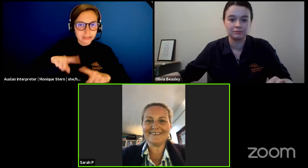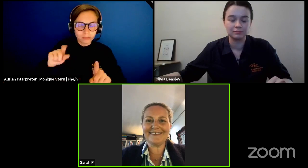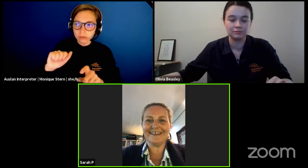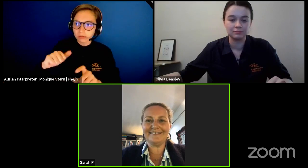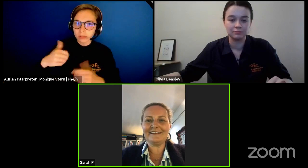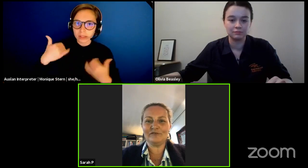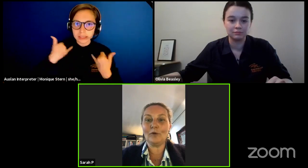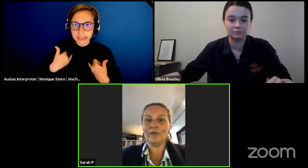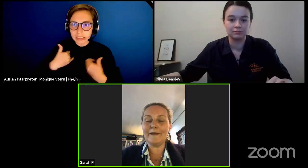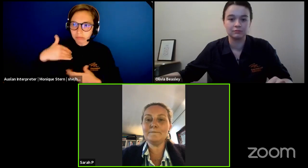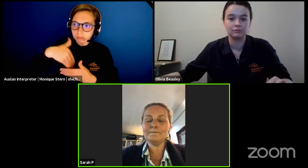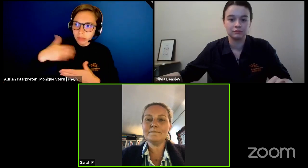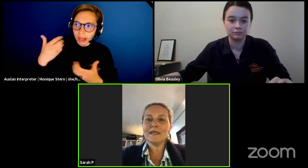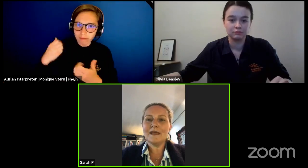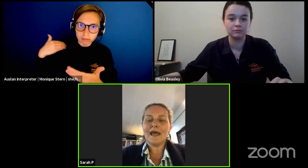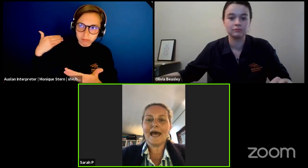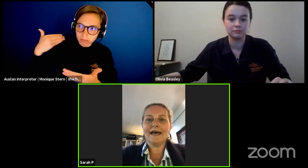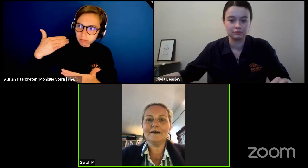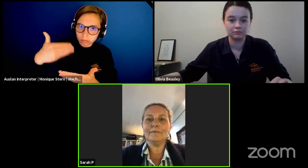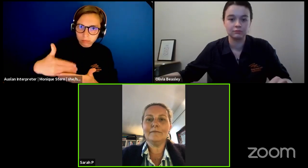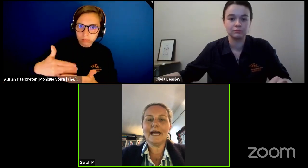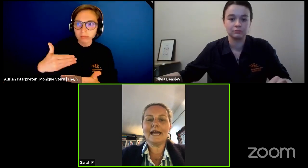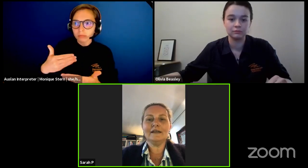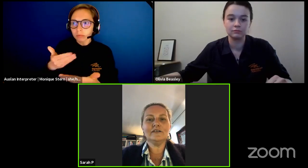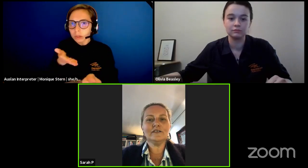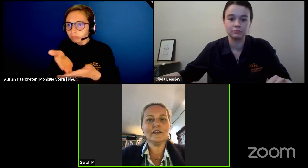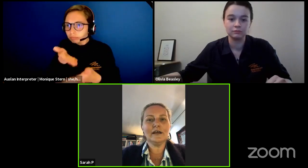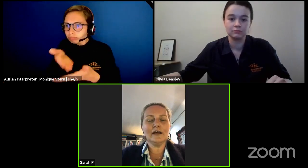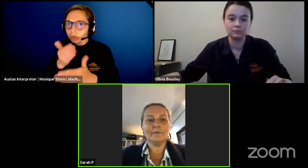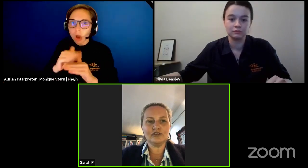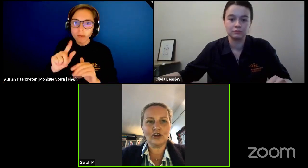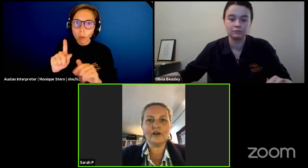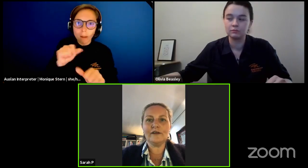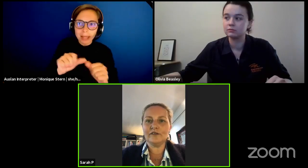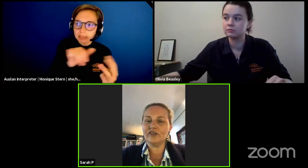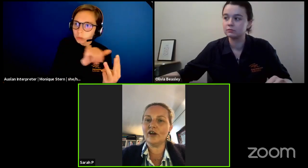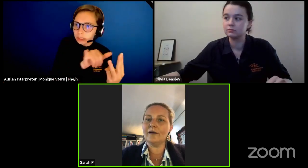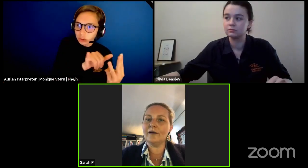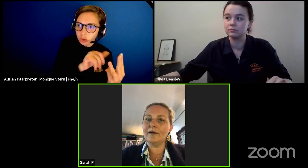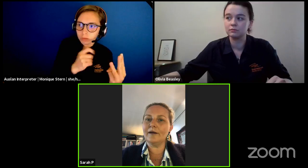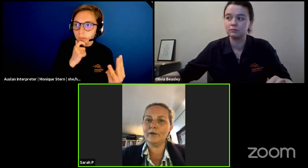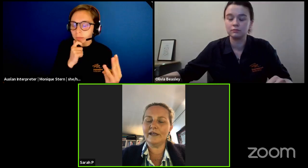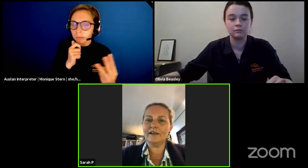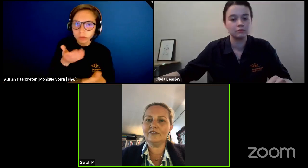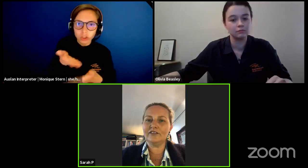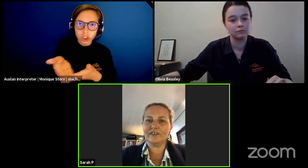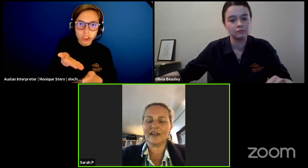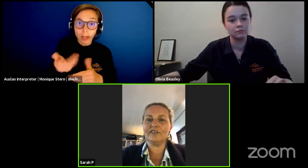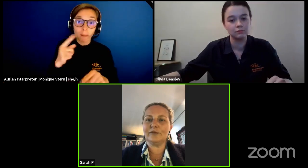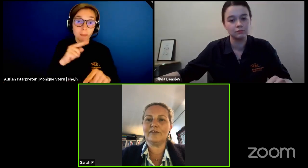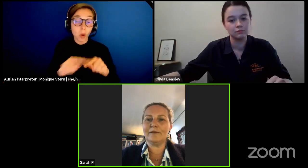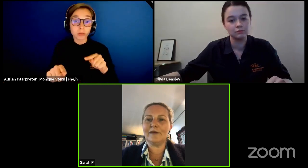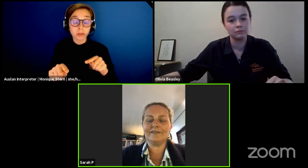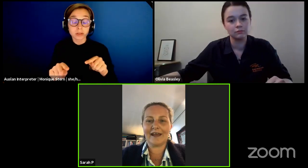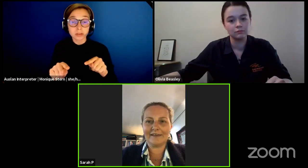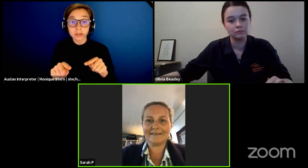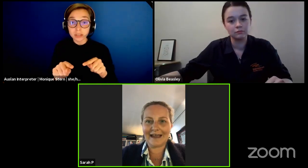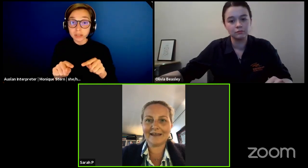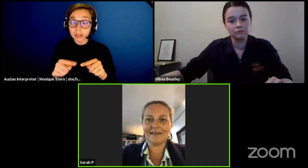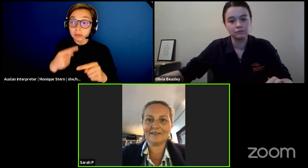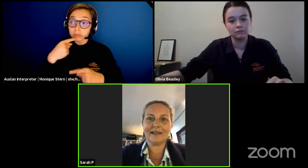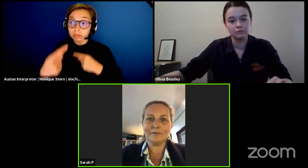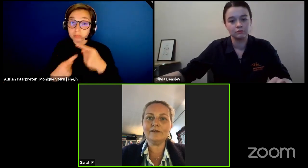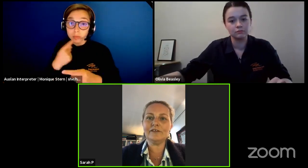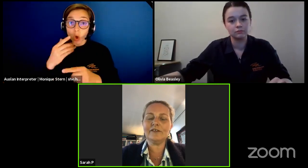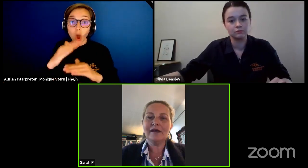certain vaccines for them. And a majority of the time we discuss with them the